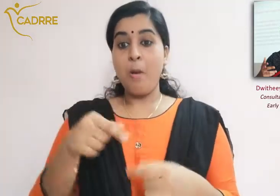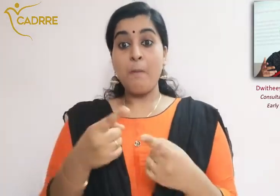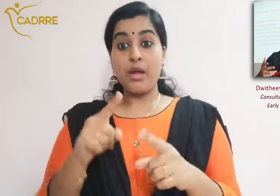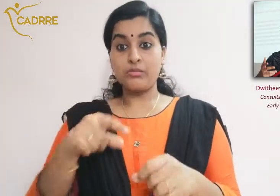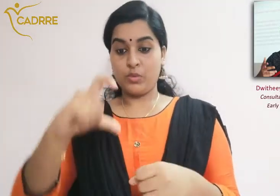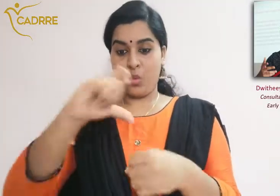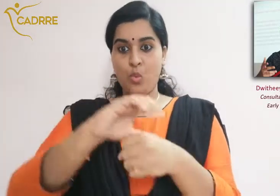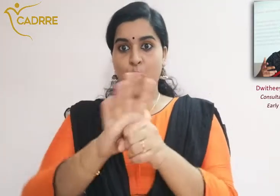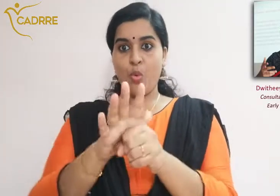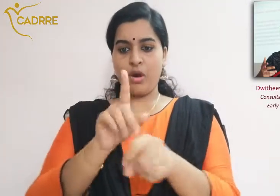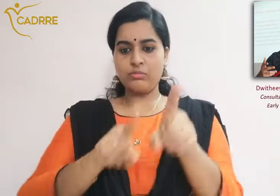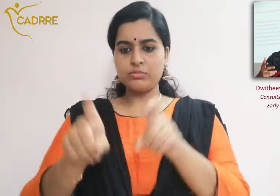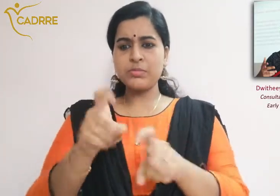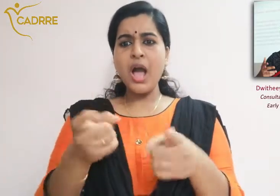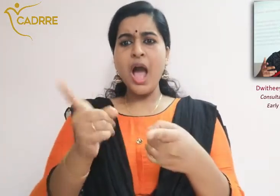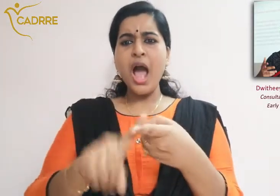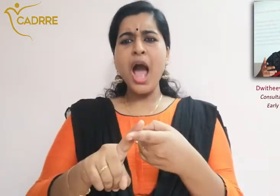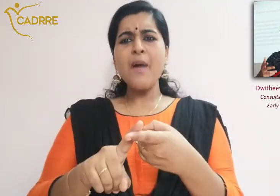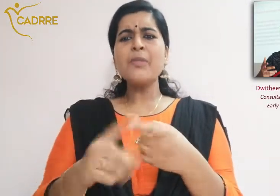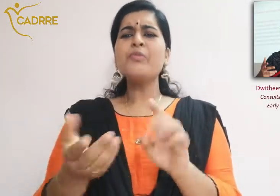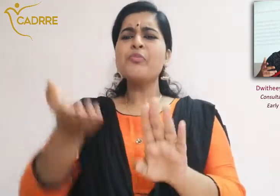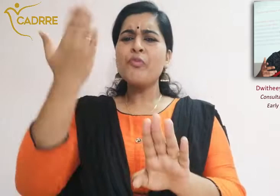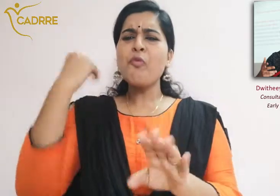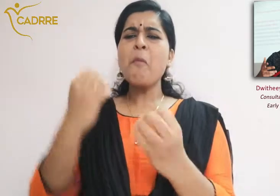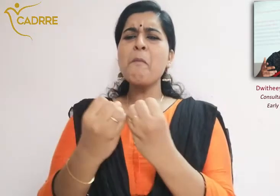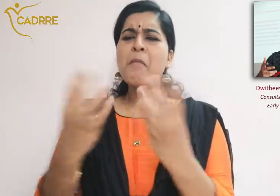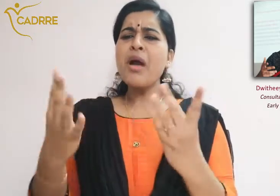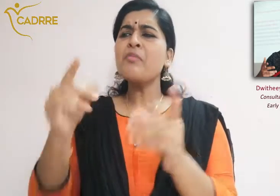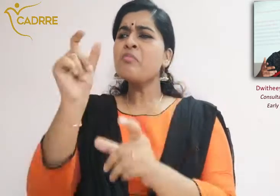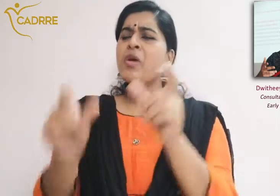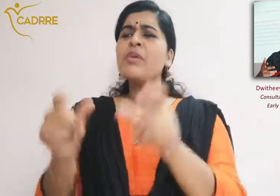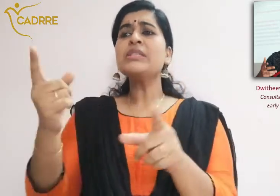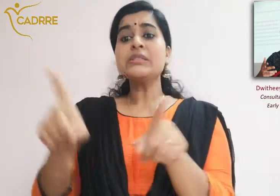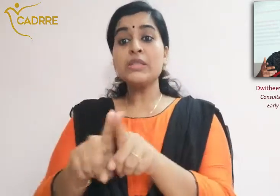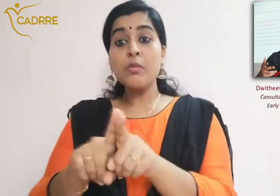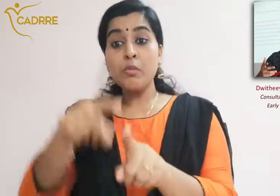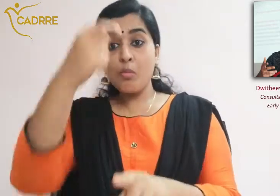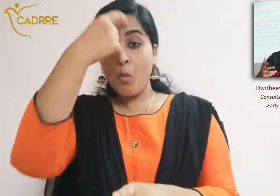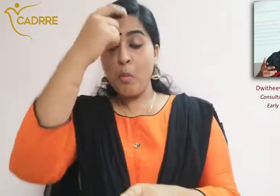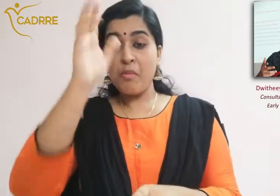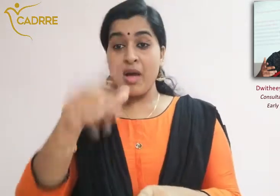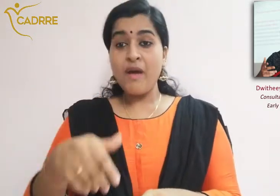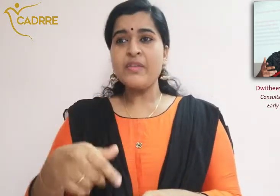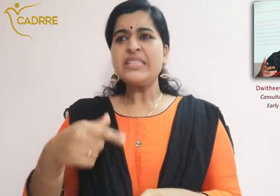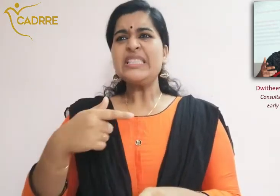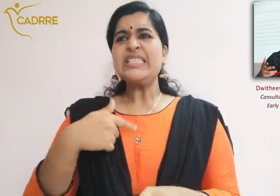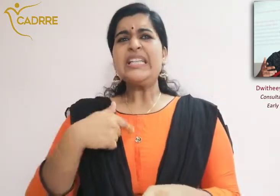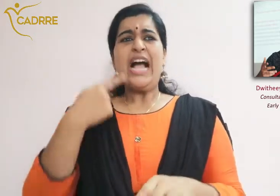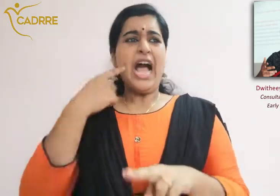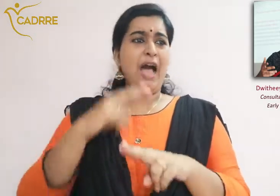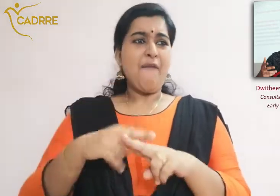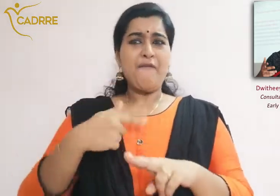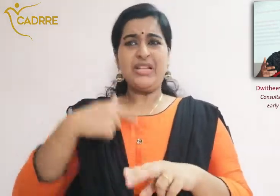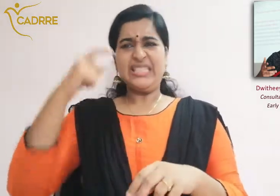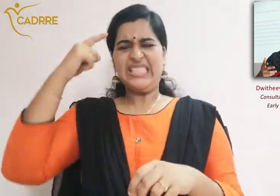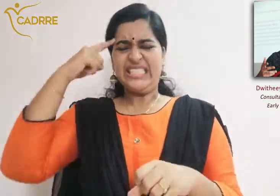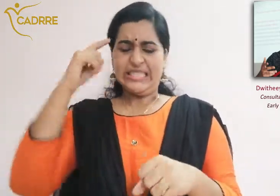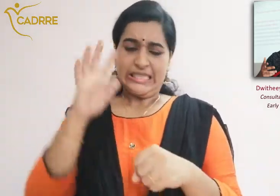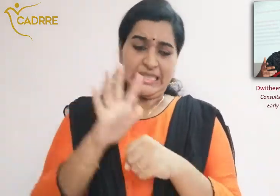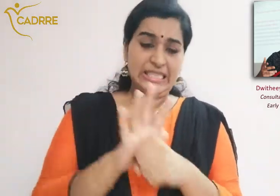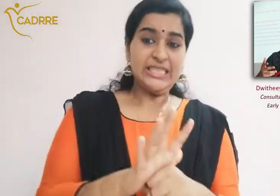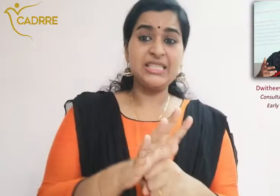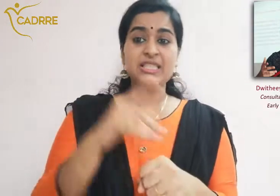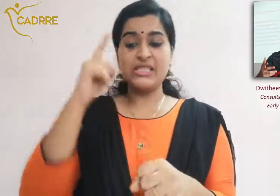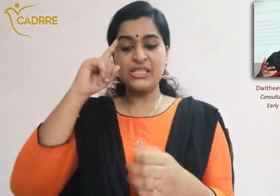If at all, a lot of people suffered from sleep issues even before this corona time, say because of